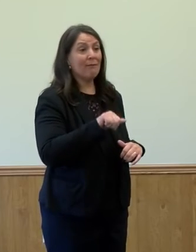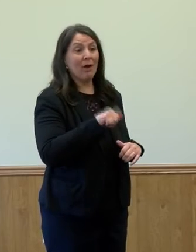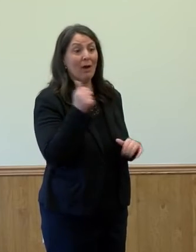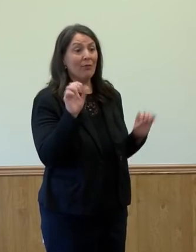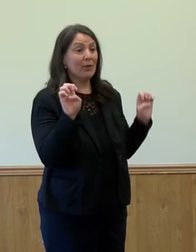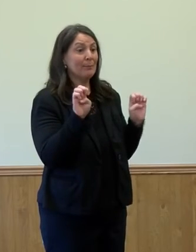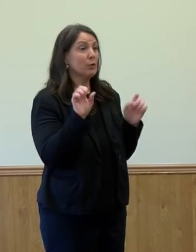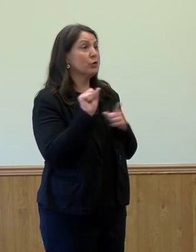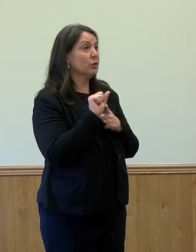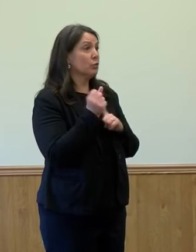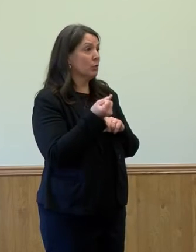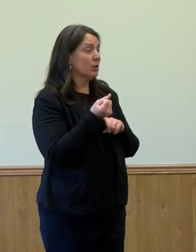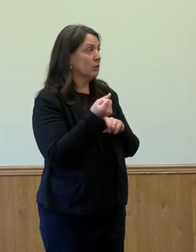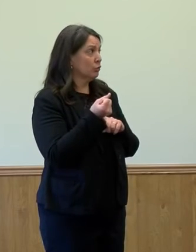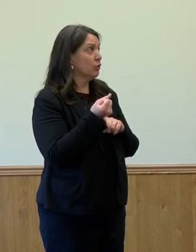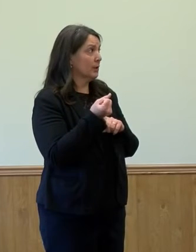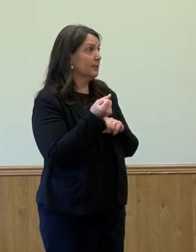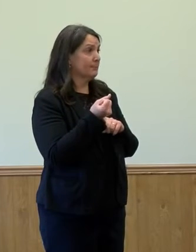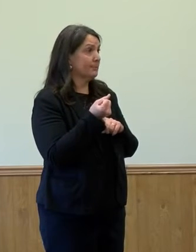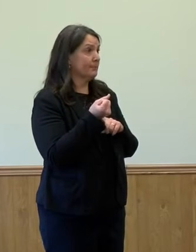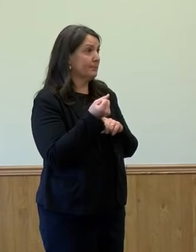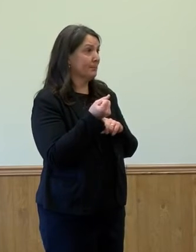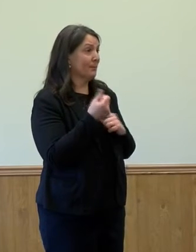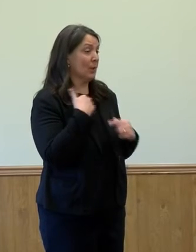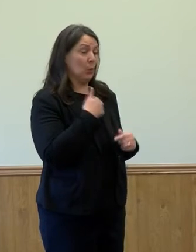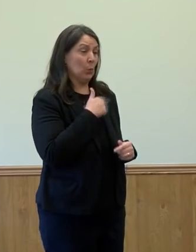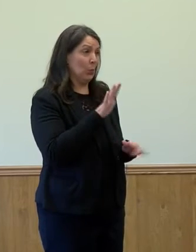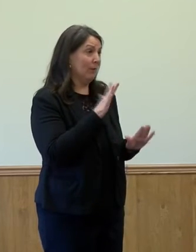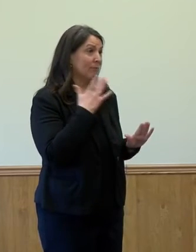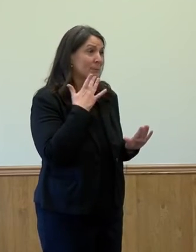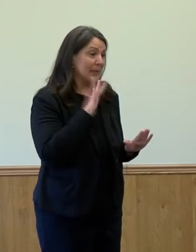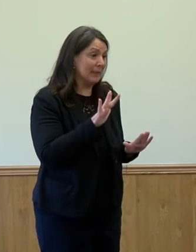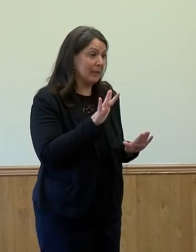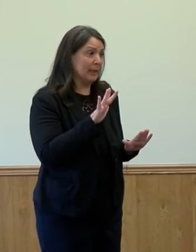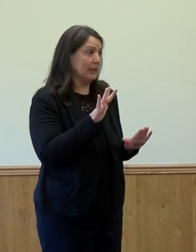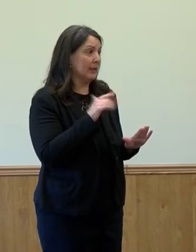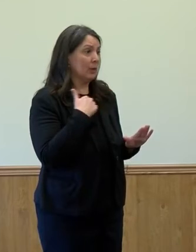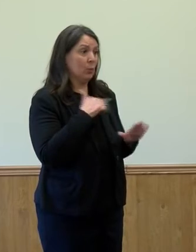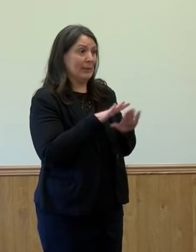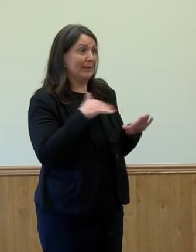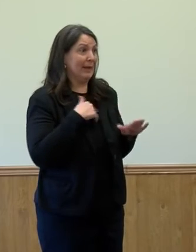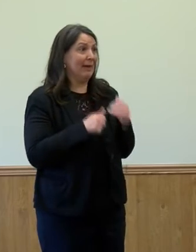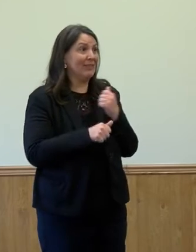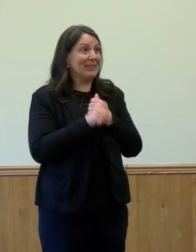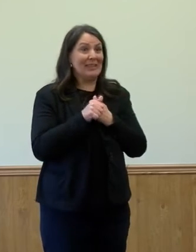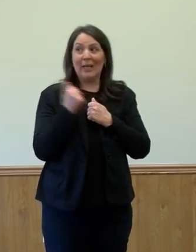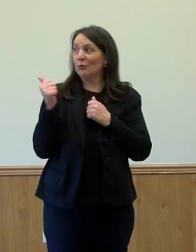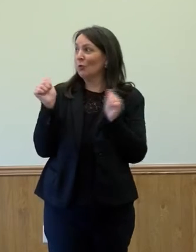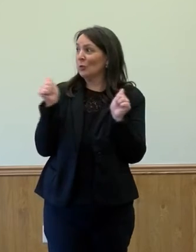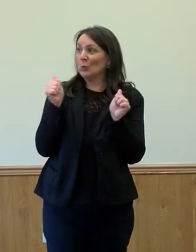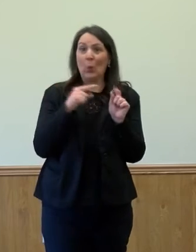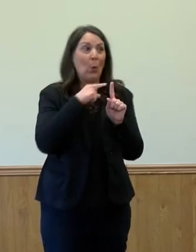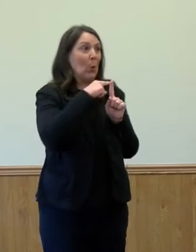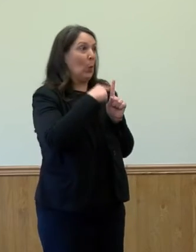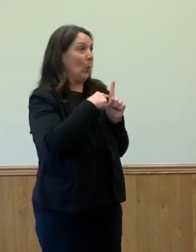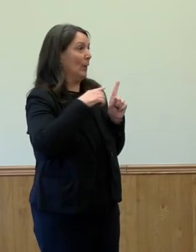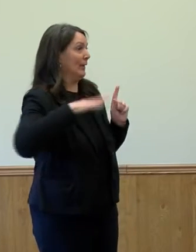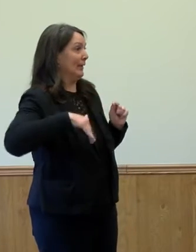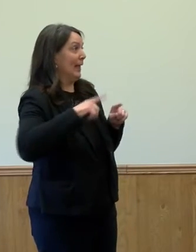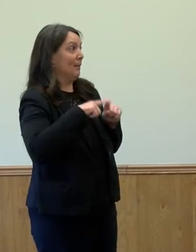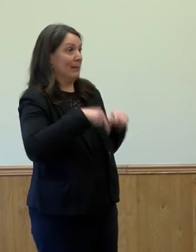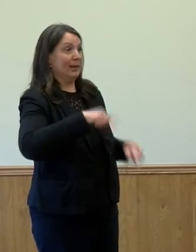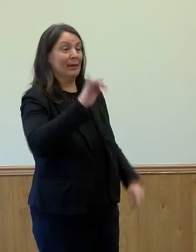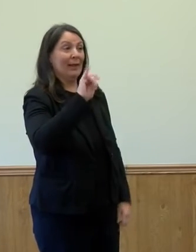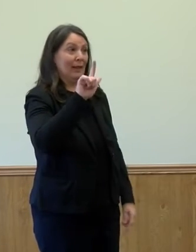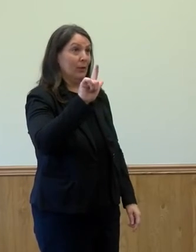house. You know, we've been lucky and haven't had the dangerous temperatures yet, but being in Illinois, I'm